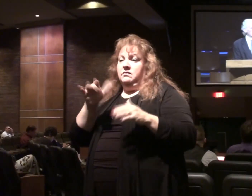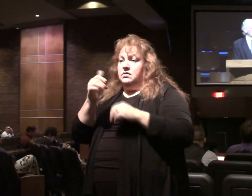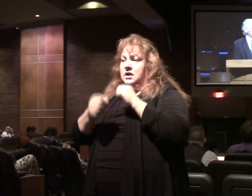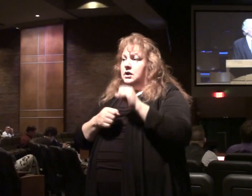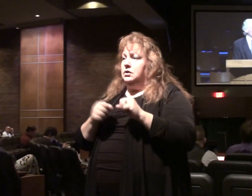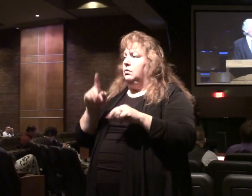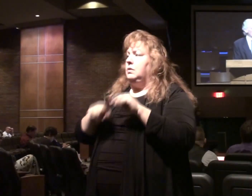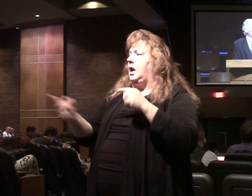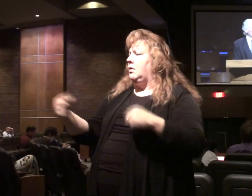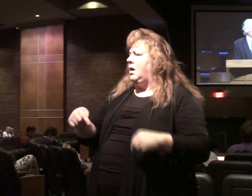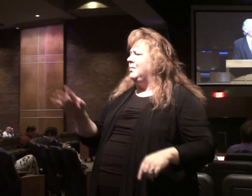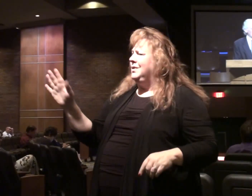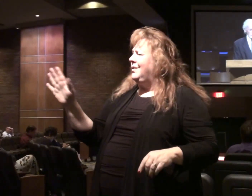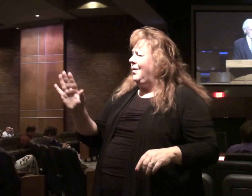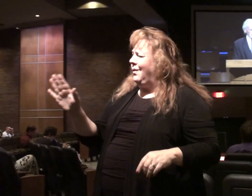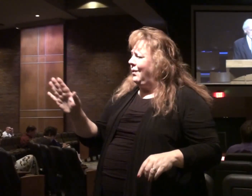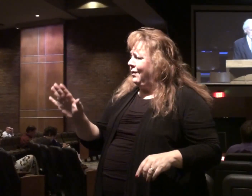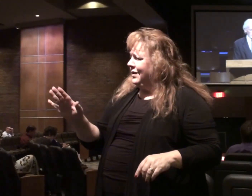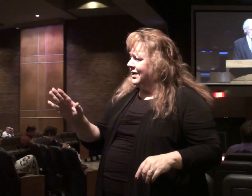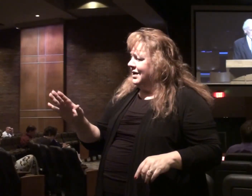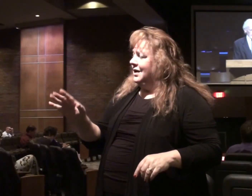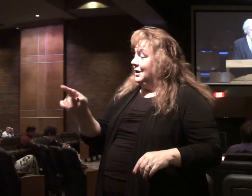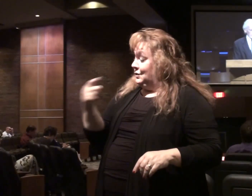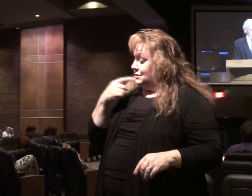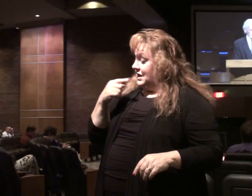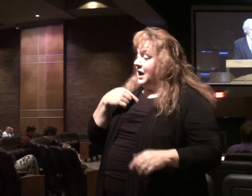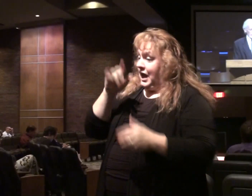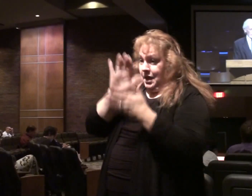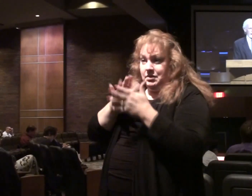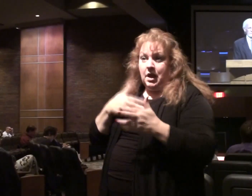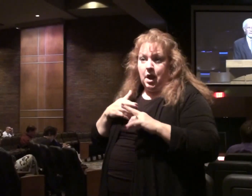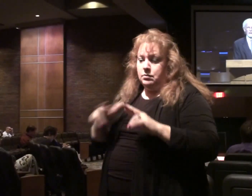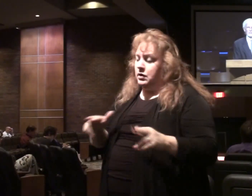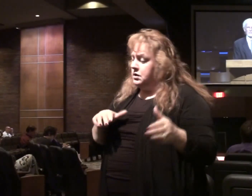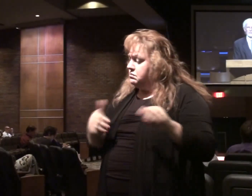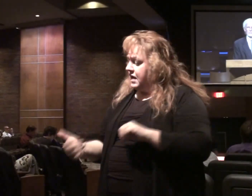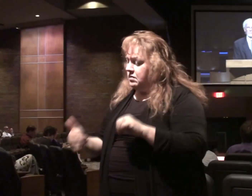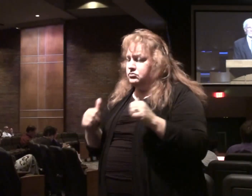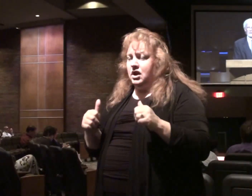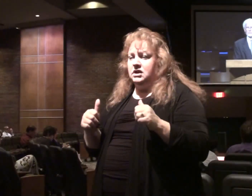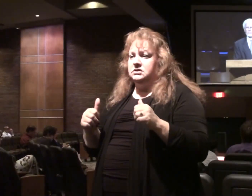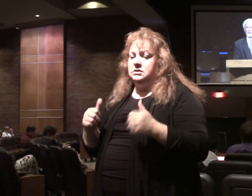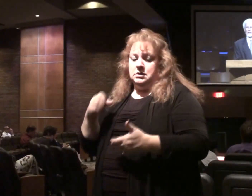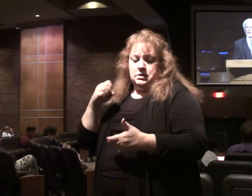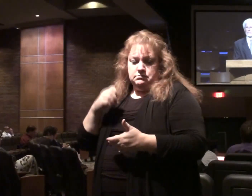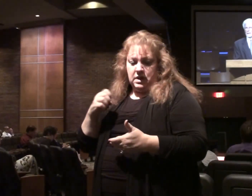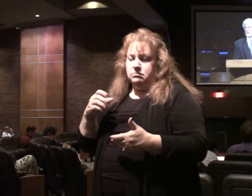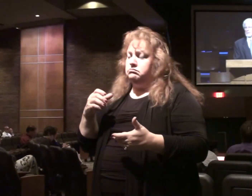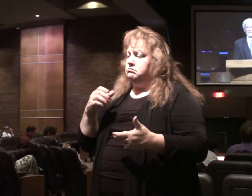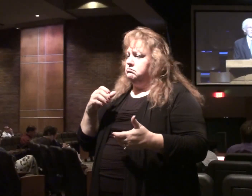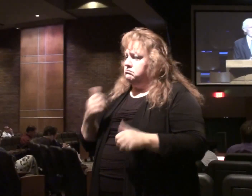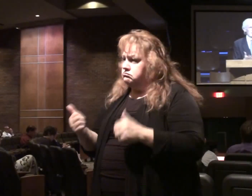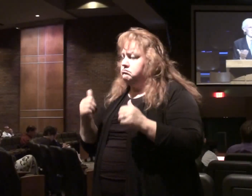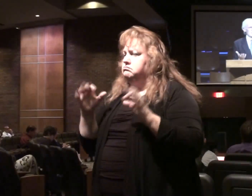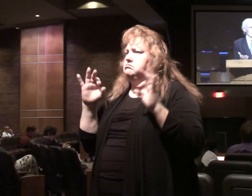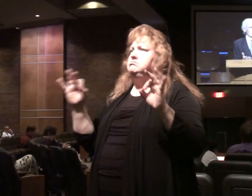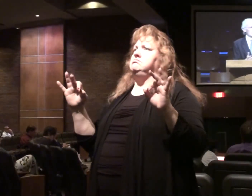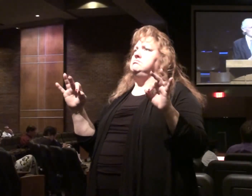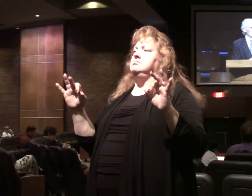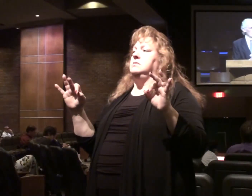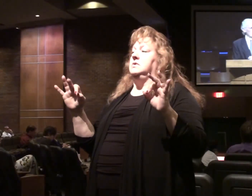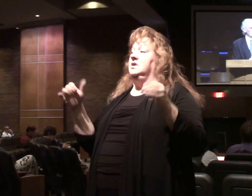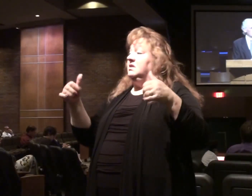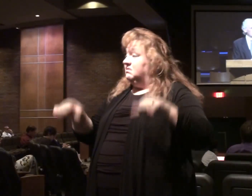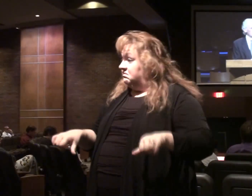10 years. A person professed their faith and said, I'm ready to be baptized, and there's a baptism tonight, I'm in. Would we